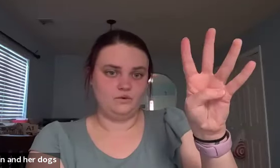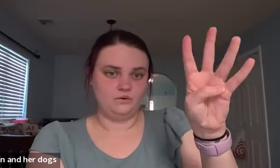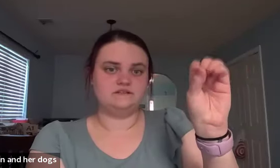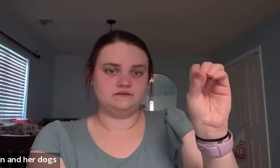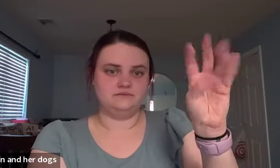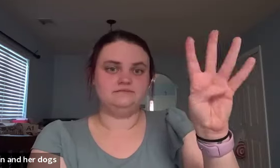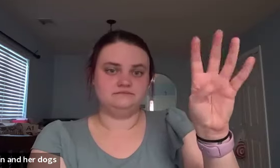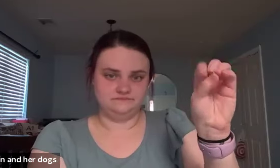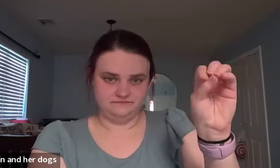4, 0.